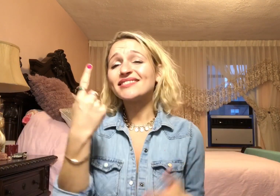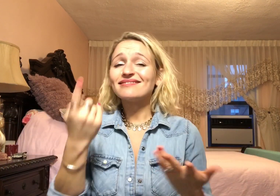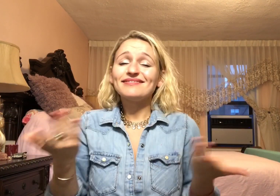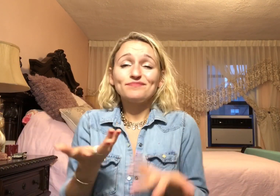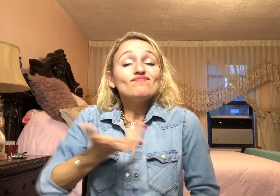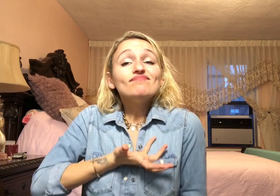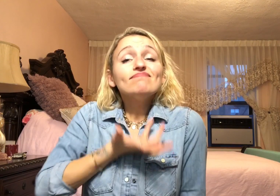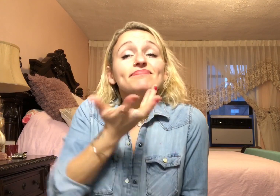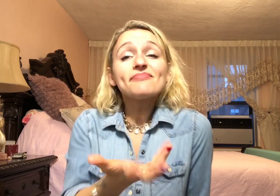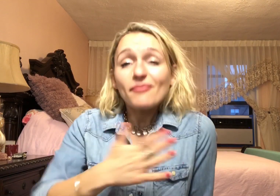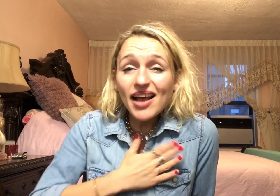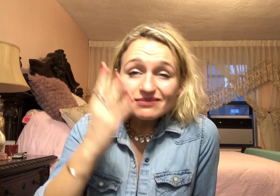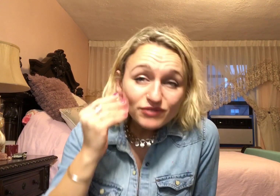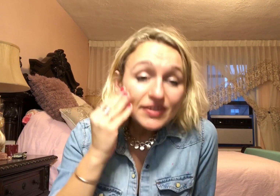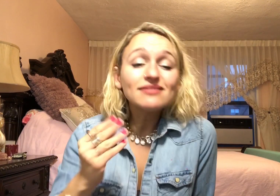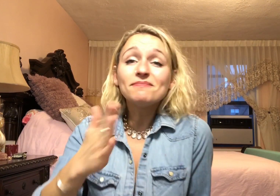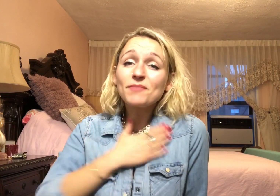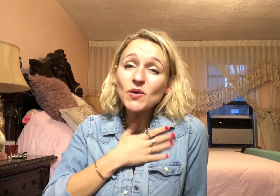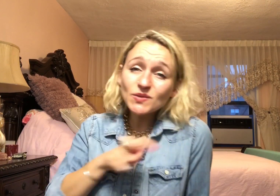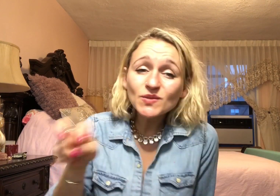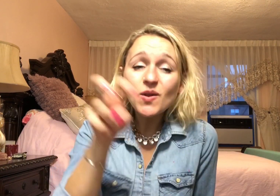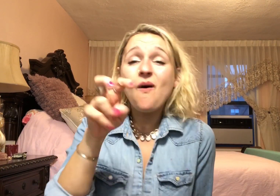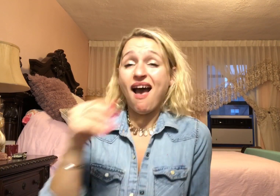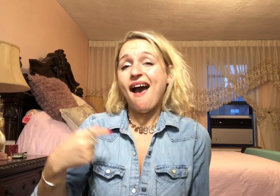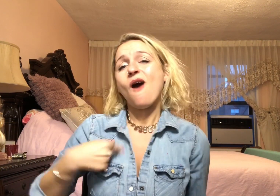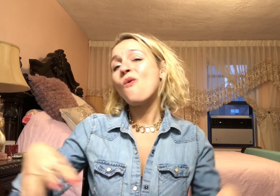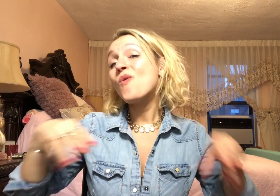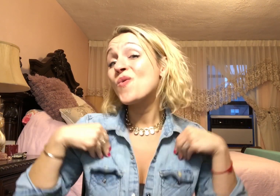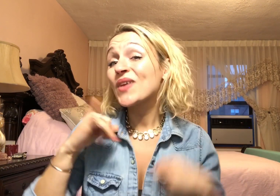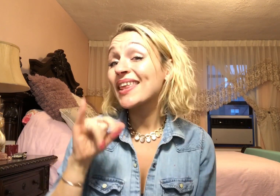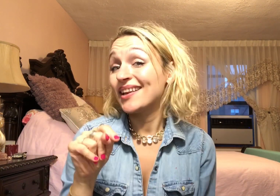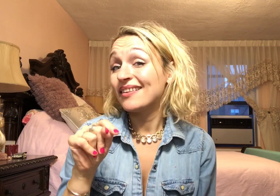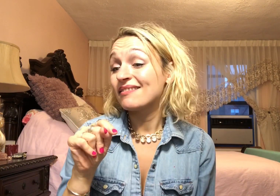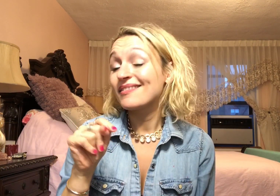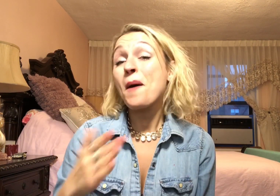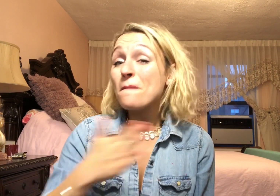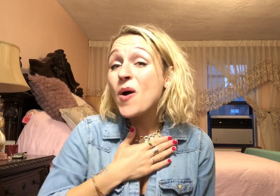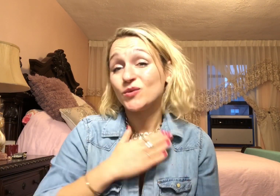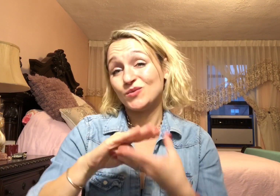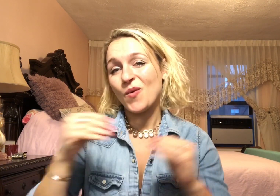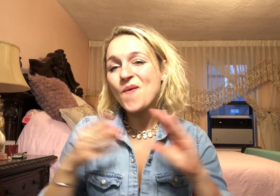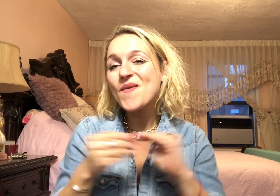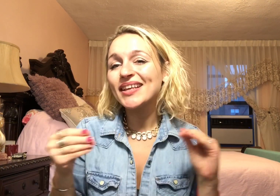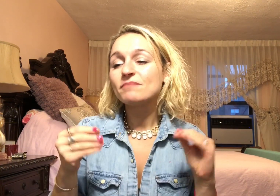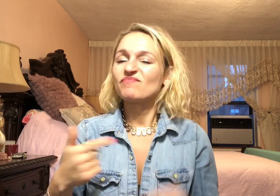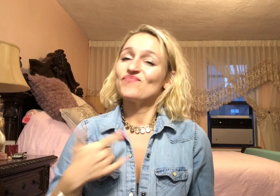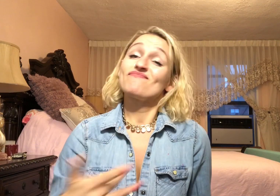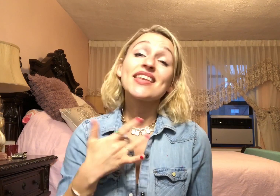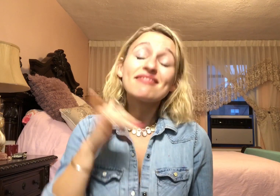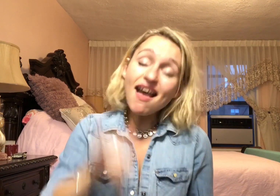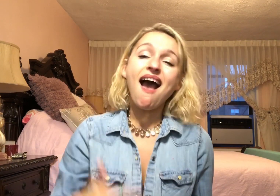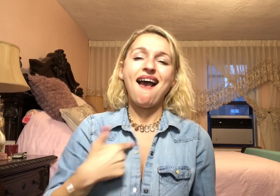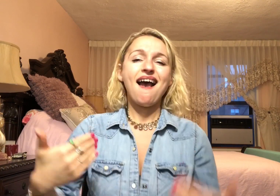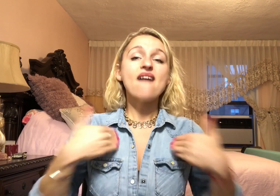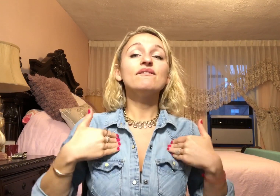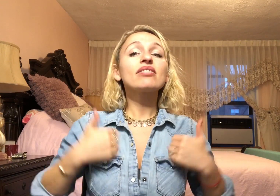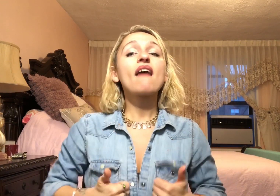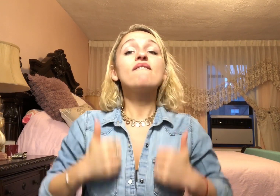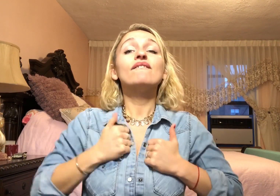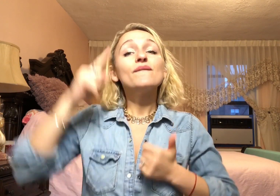speaking from my heart. This is my experience, my journey, my story, and I own it. I feel